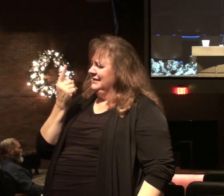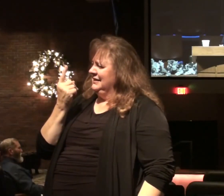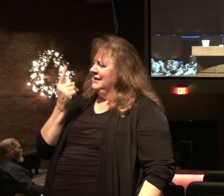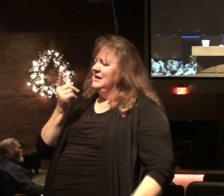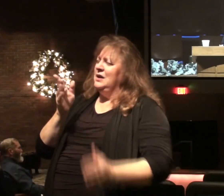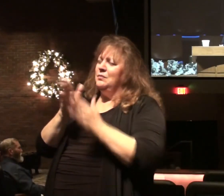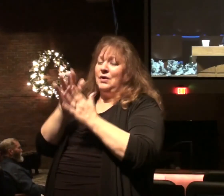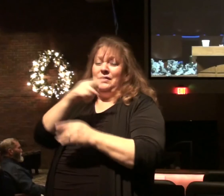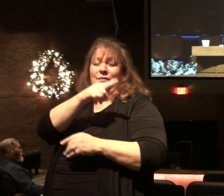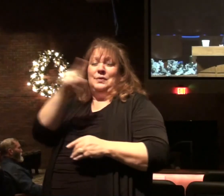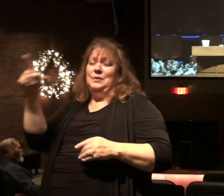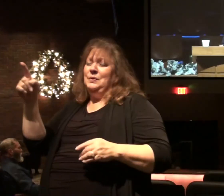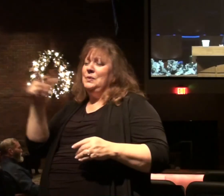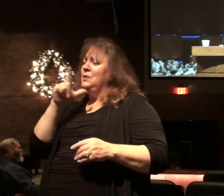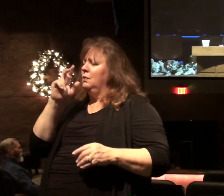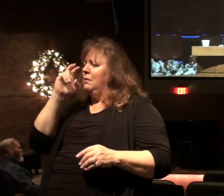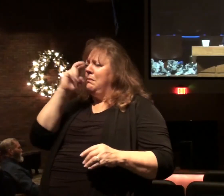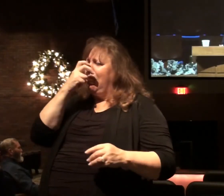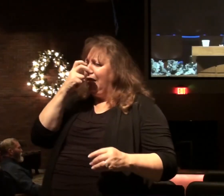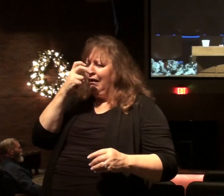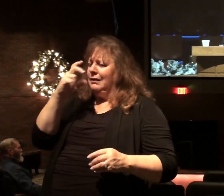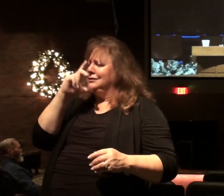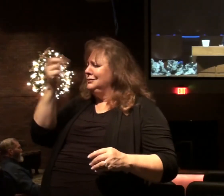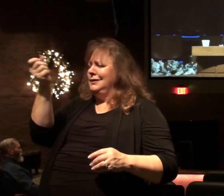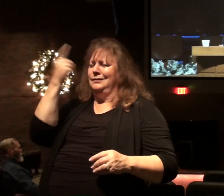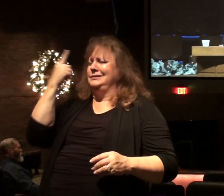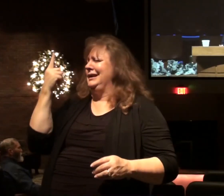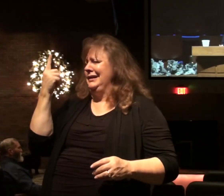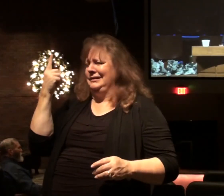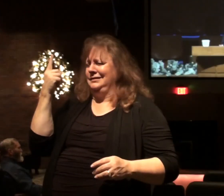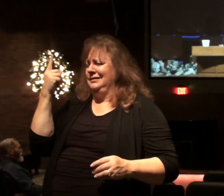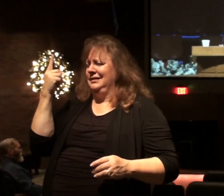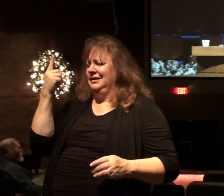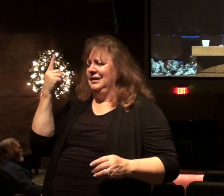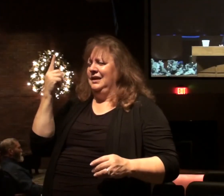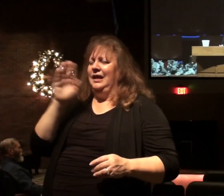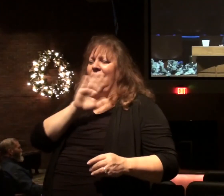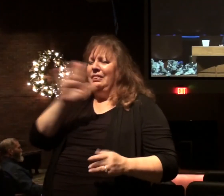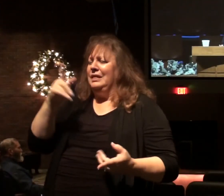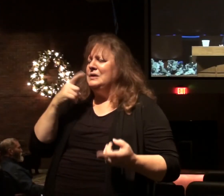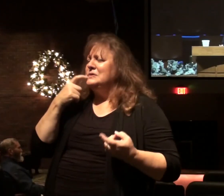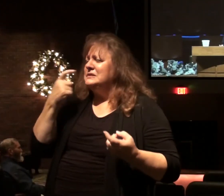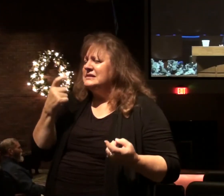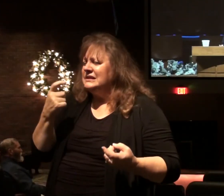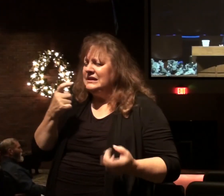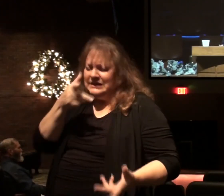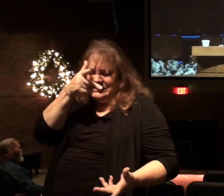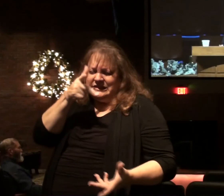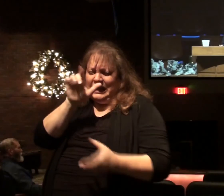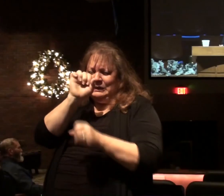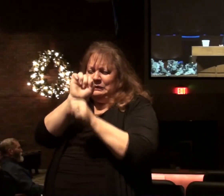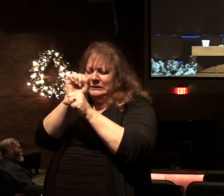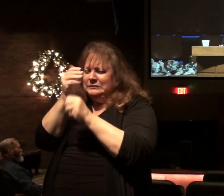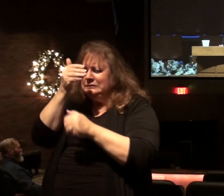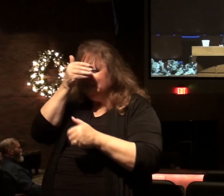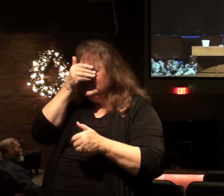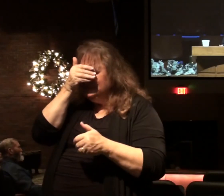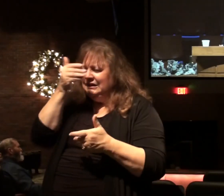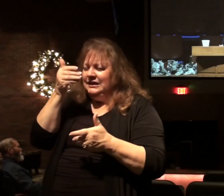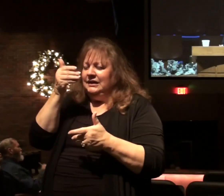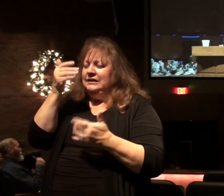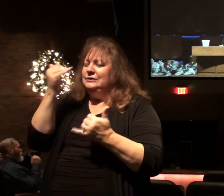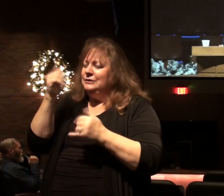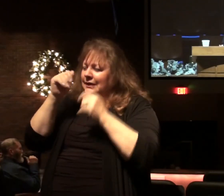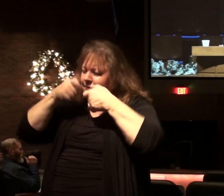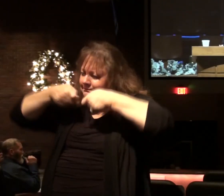Pray for any who are here who are still blinded by their sin and the work of Satan. That it might be a day when their